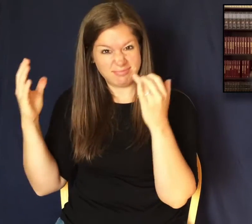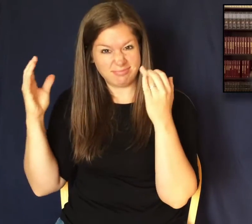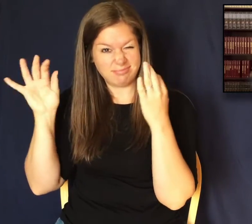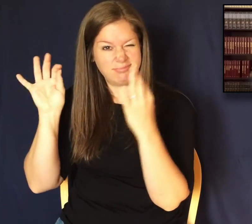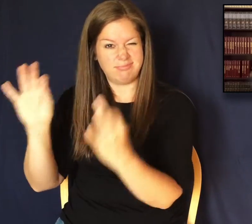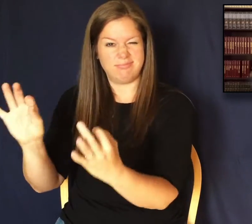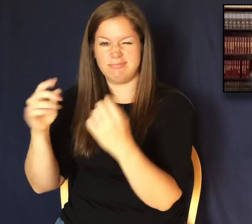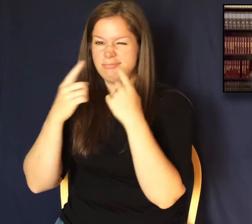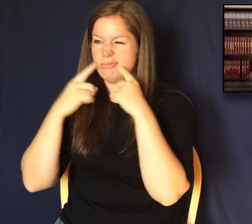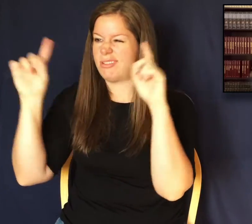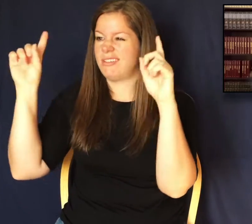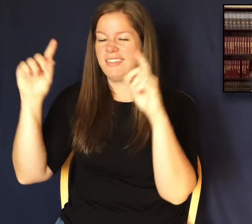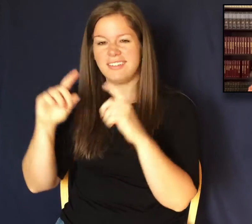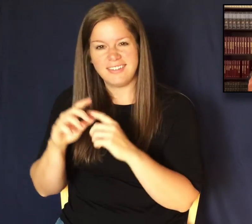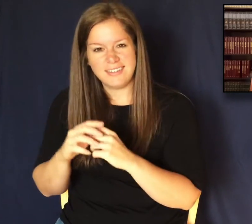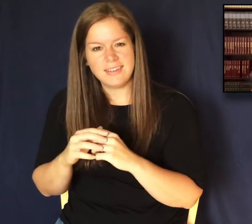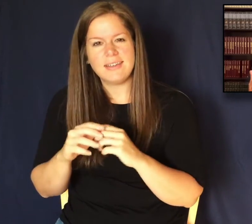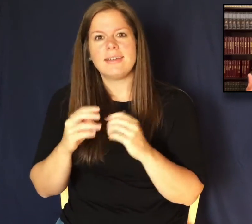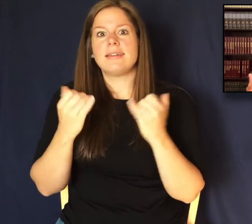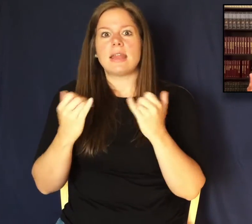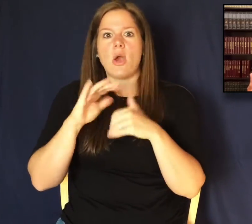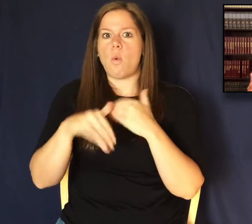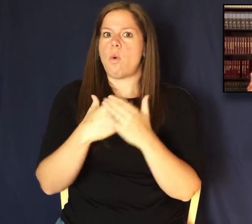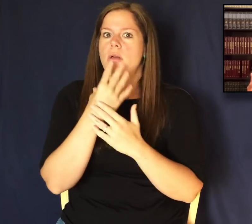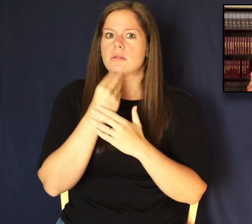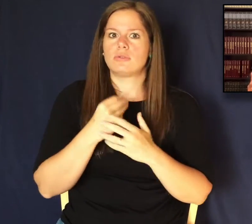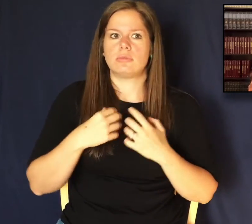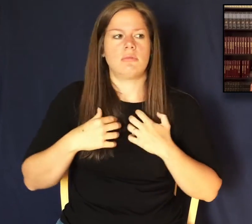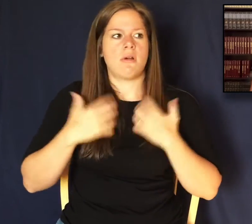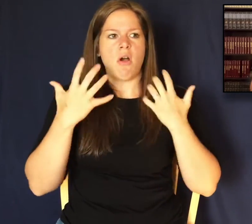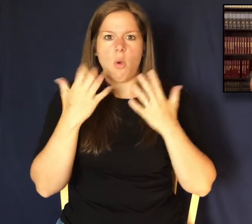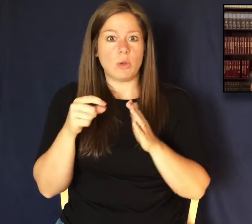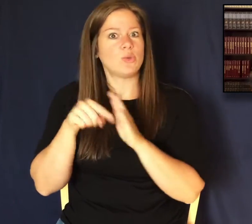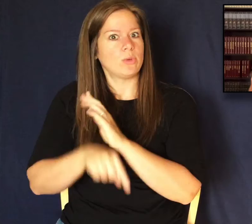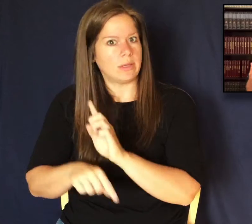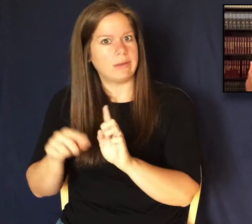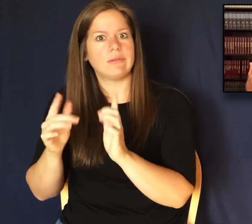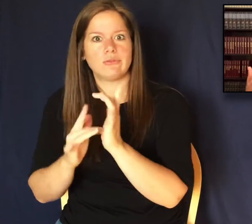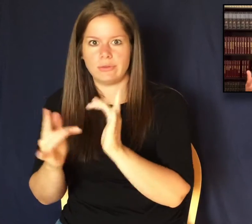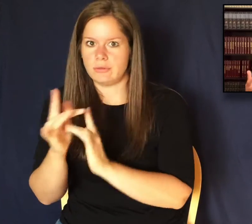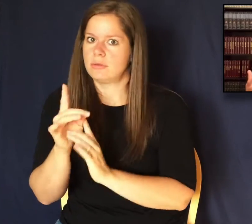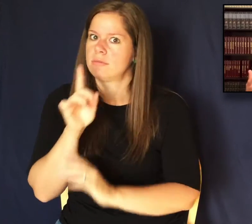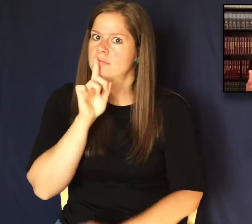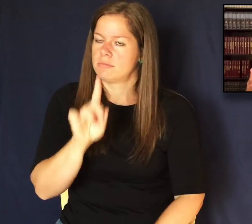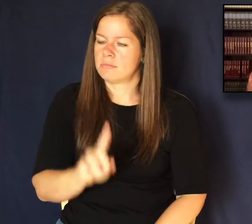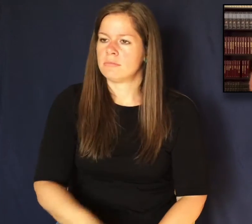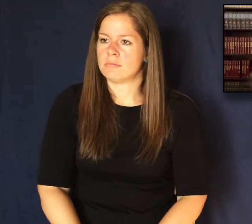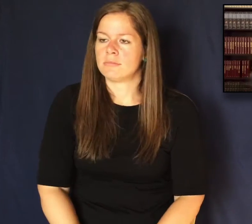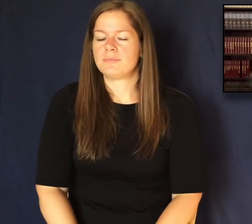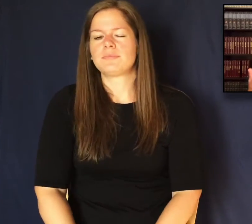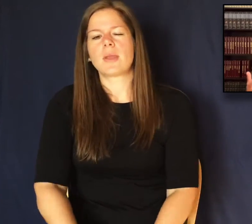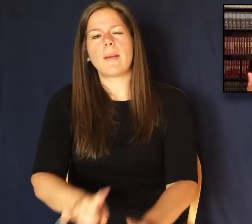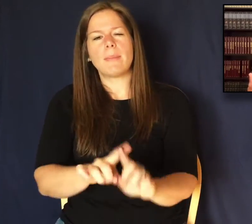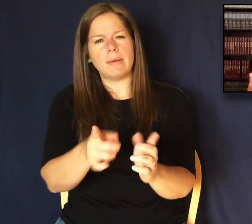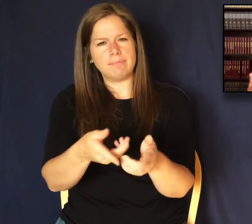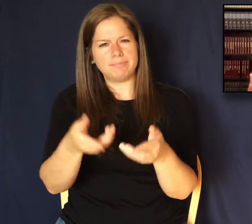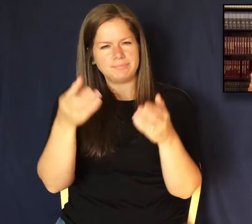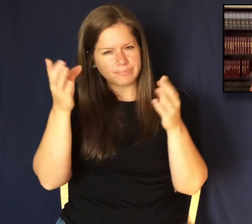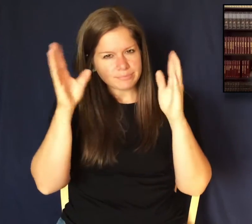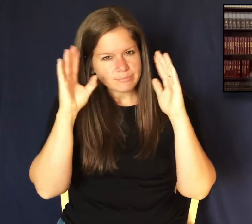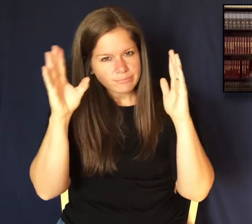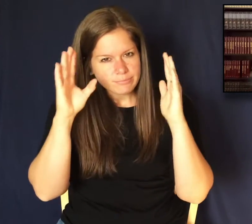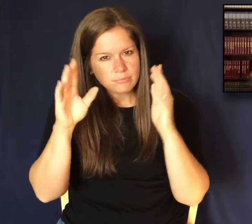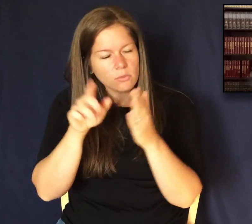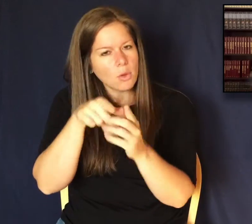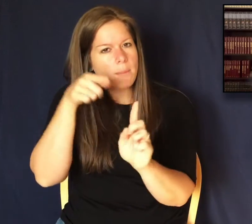kill him. But I don't want you to miss the thrust here again of what Jesus is conveying, and really what John is